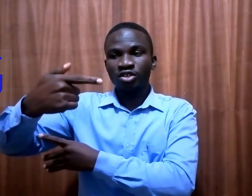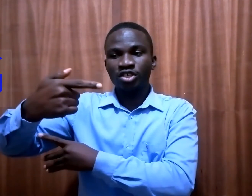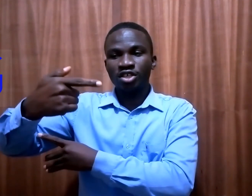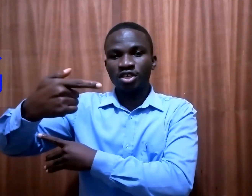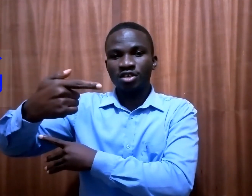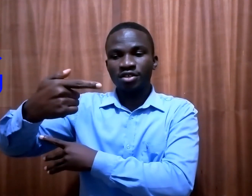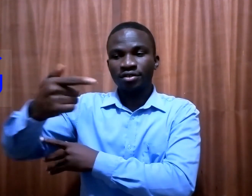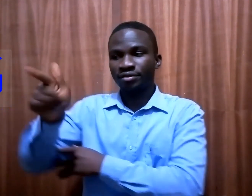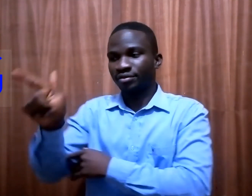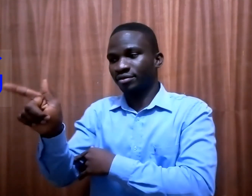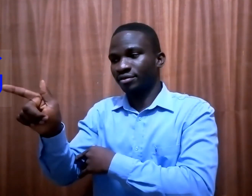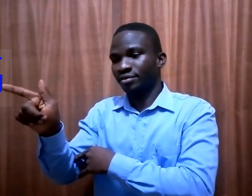G.